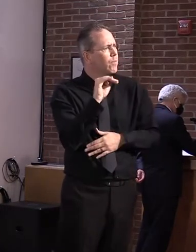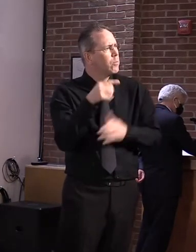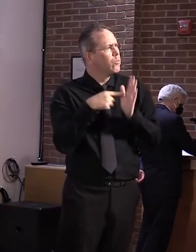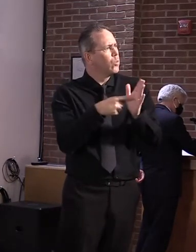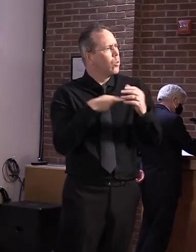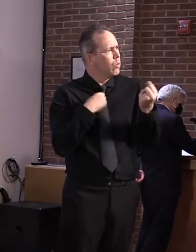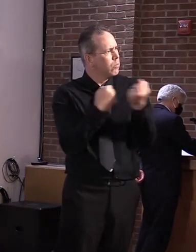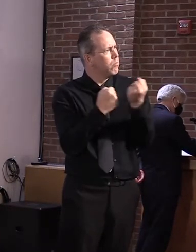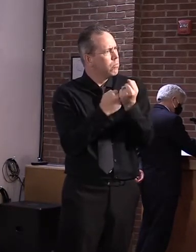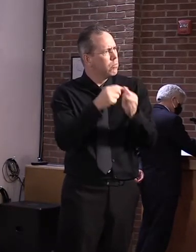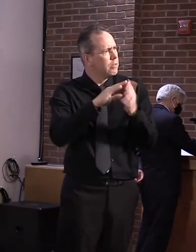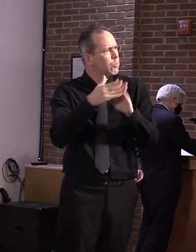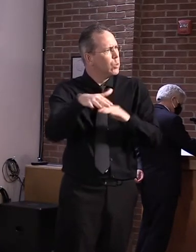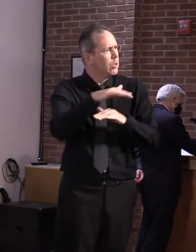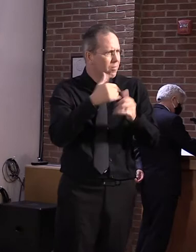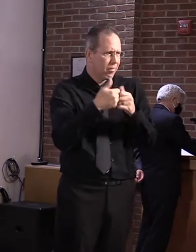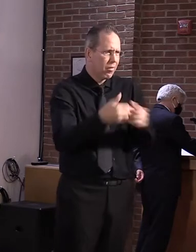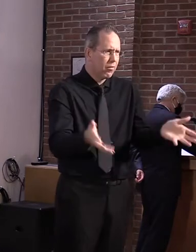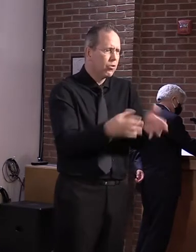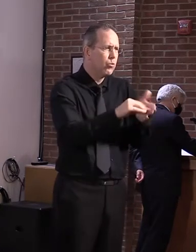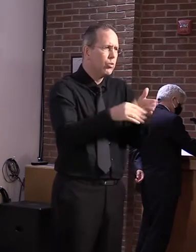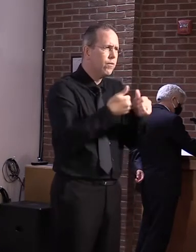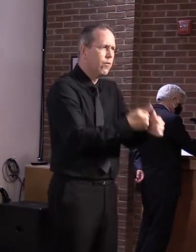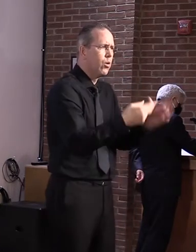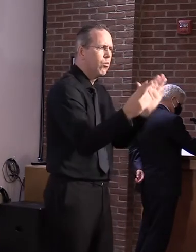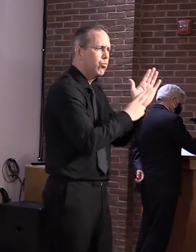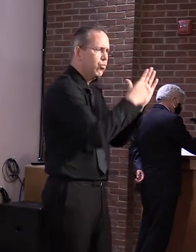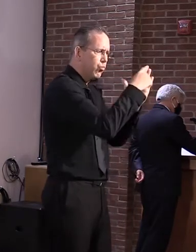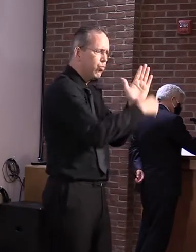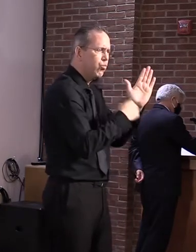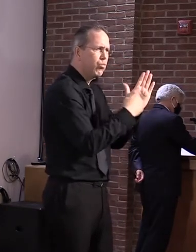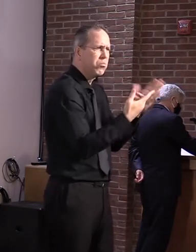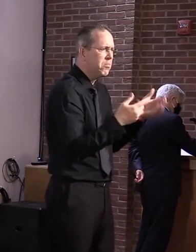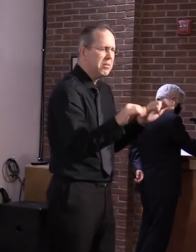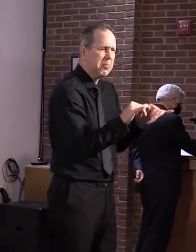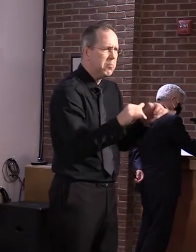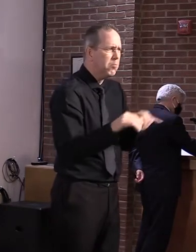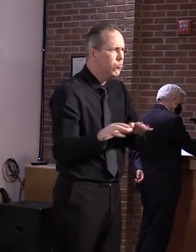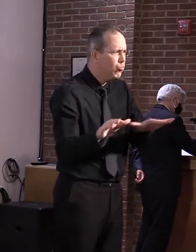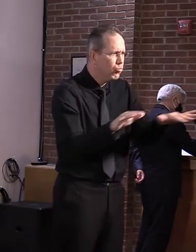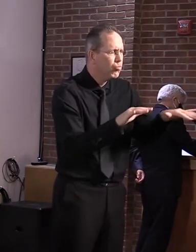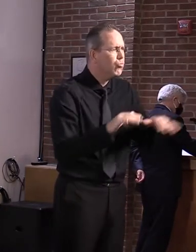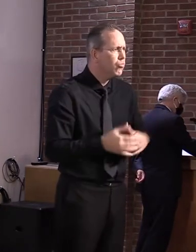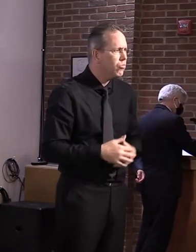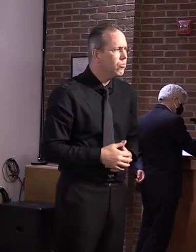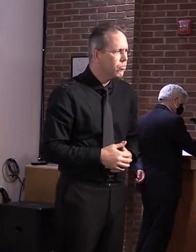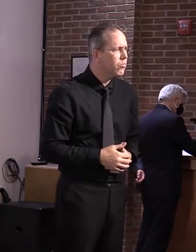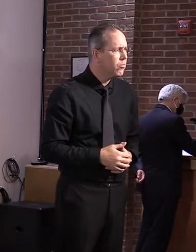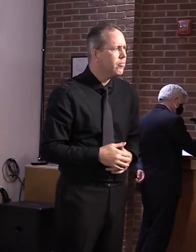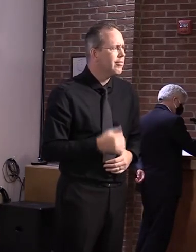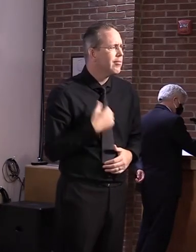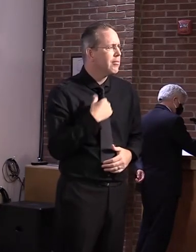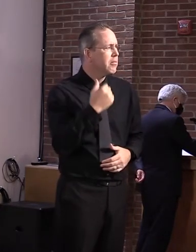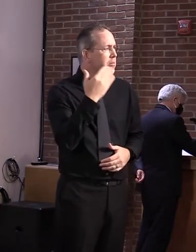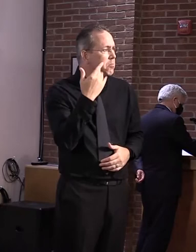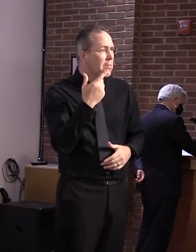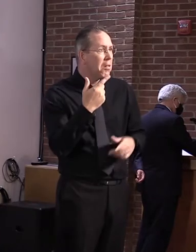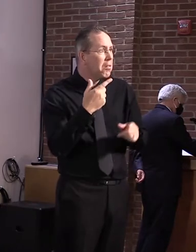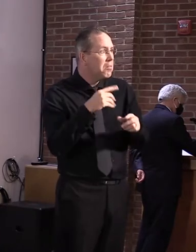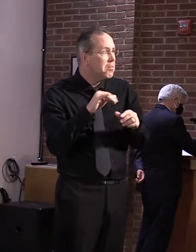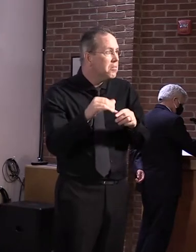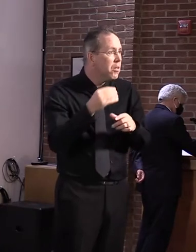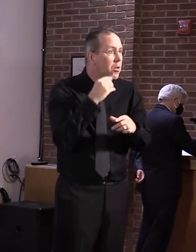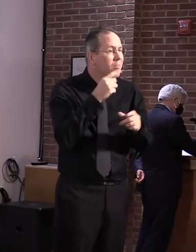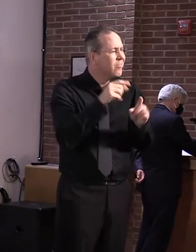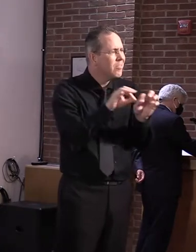and expectations regarding the stay-at-home versus those that come back. And we will continue to monitor that. And we obviously